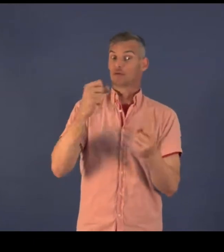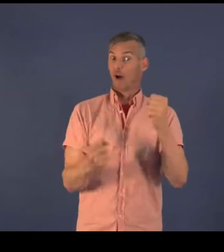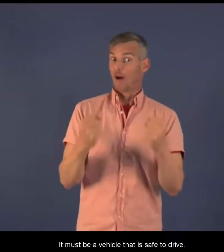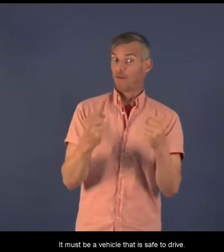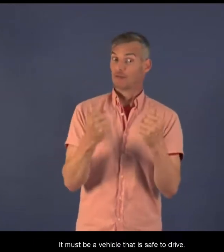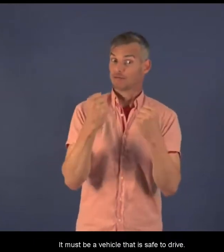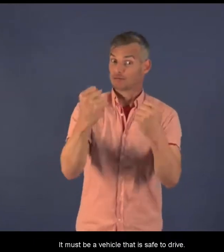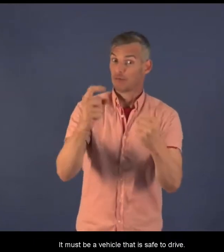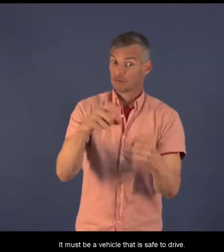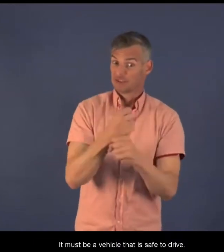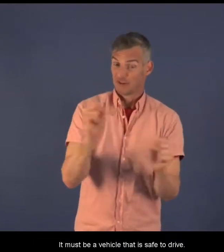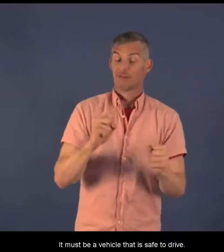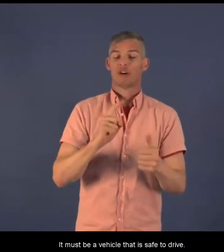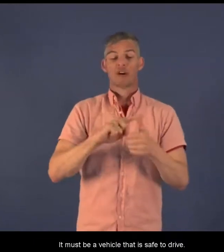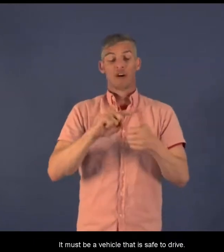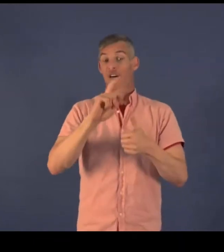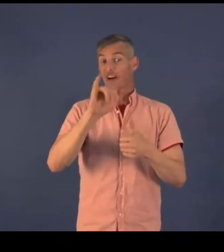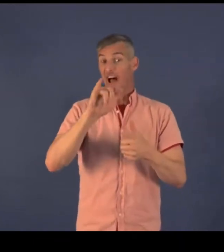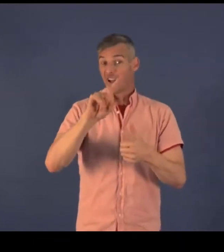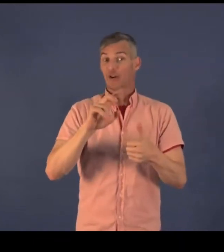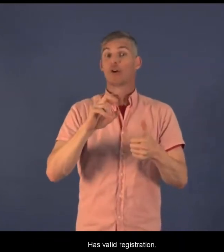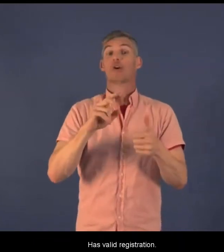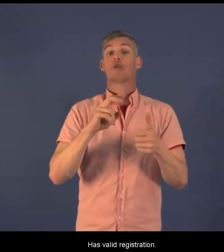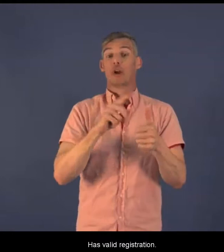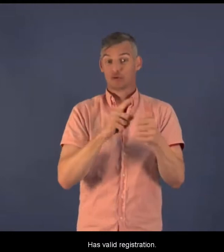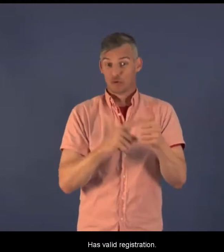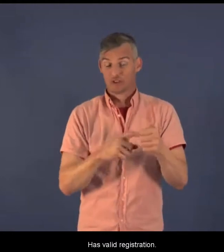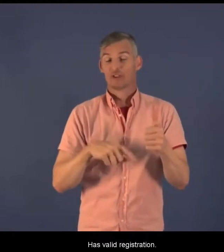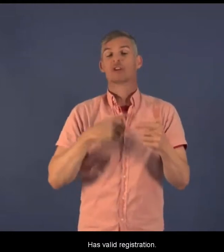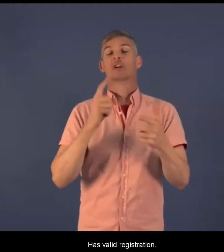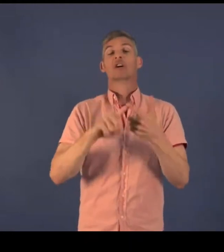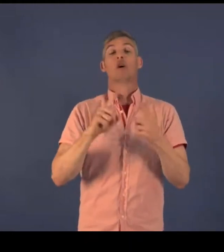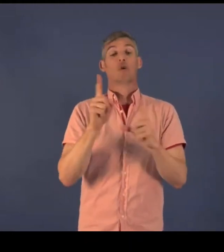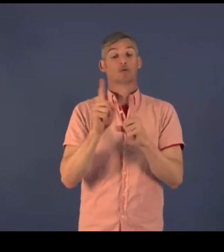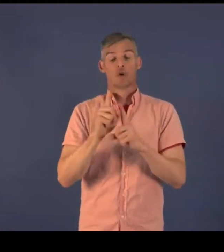It must be a vehicle that is safe to drive, has valid registration,